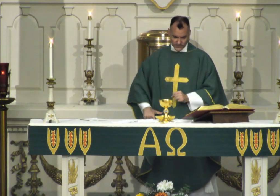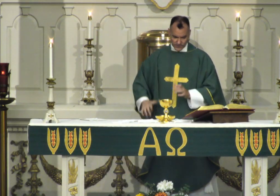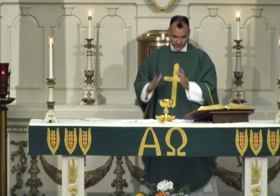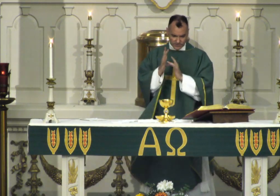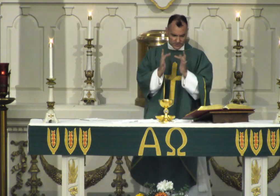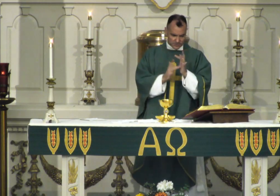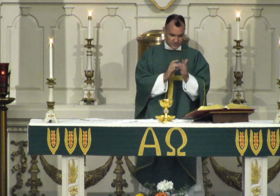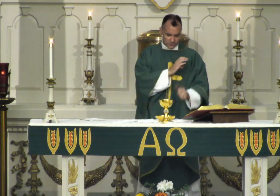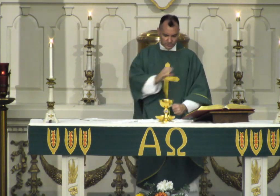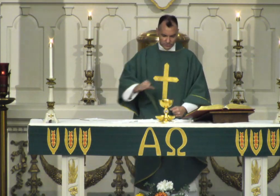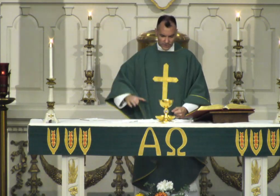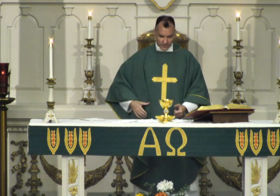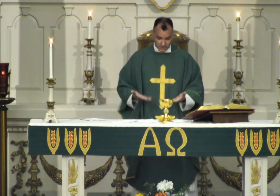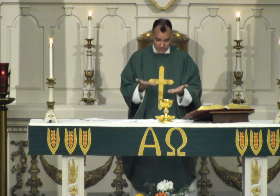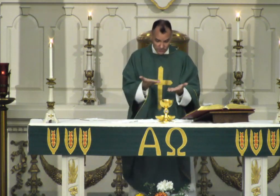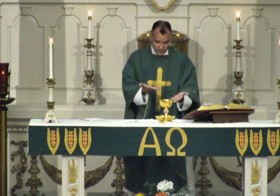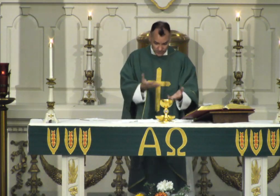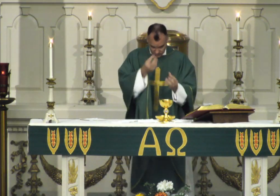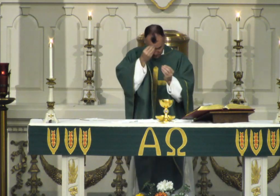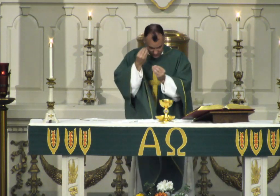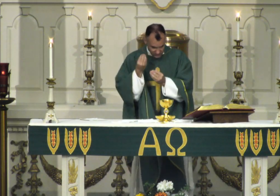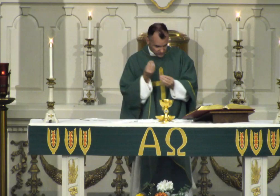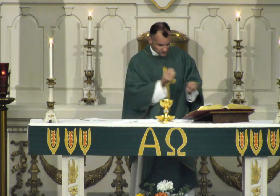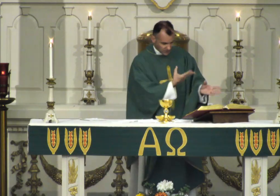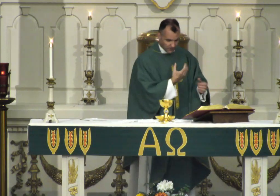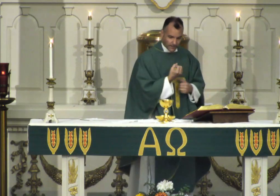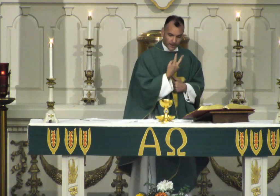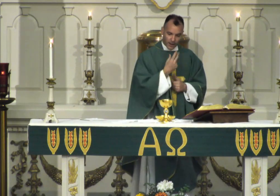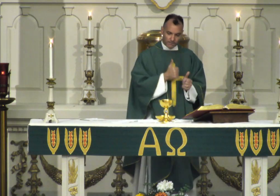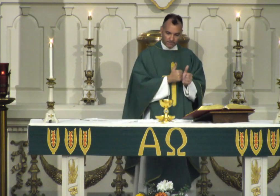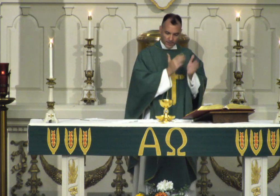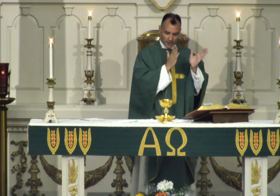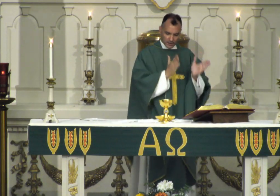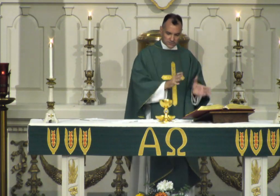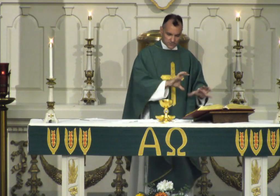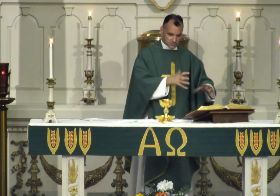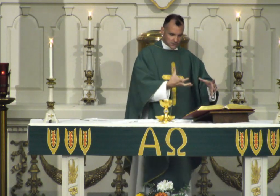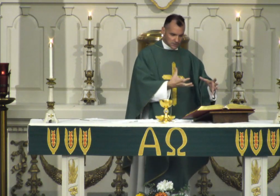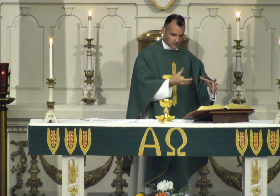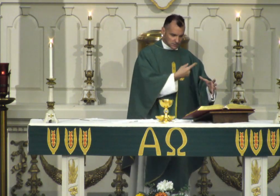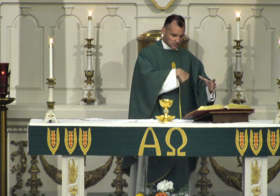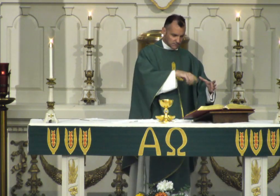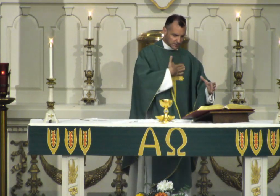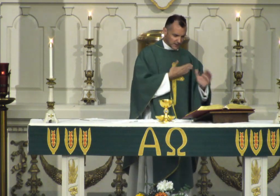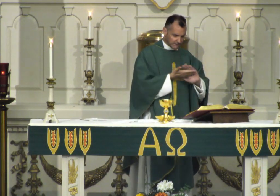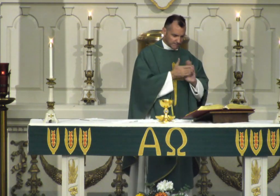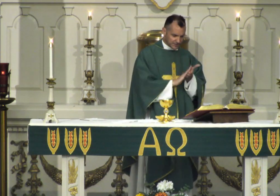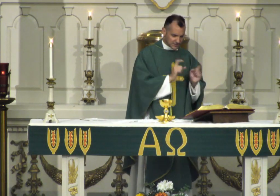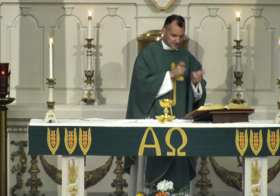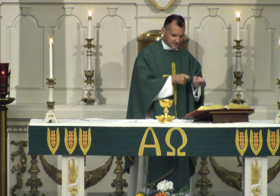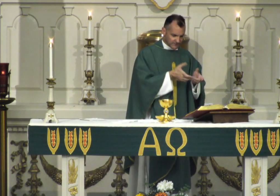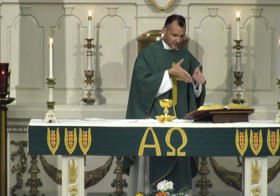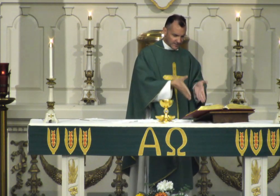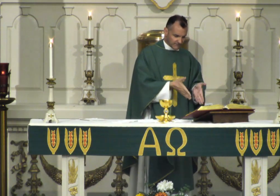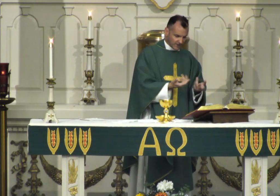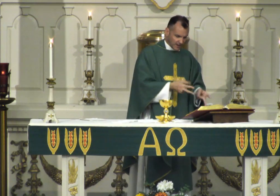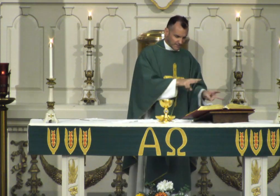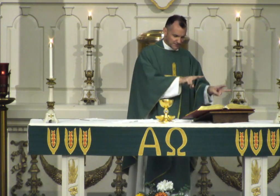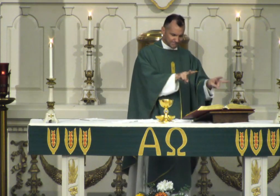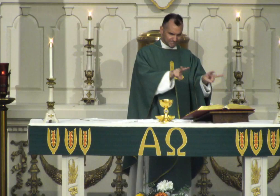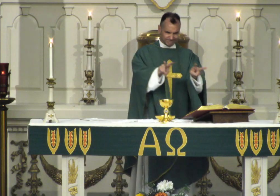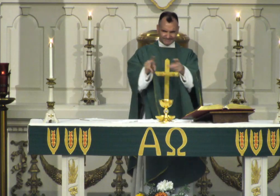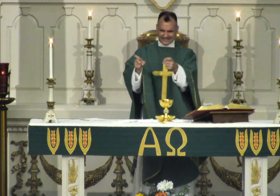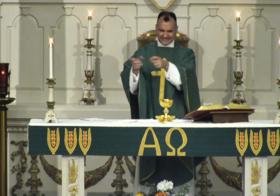Lord Jesus Christ, who said to your apostles, Peace I leave you, my peace I give you, look not on our sins, but on the faith of